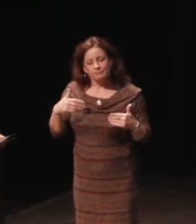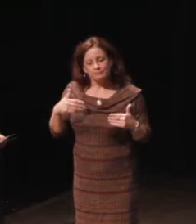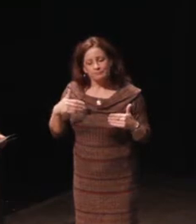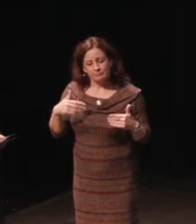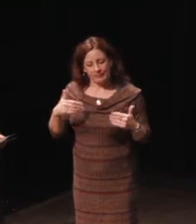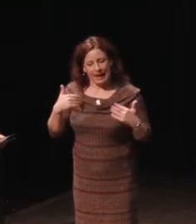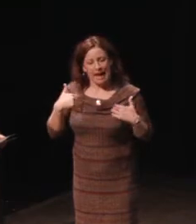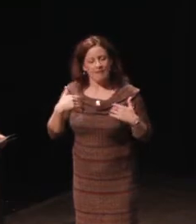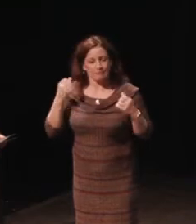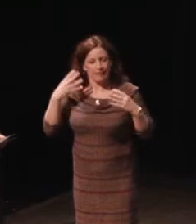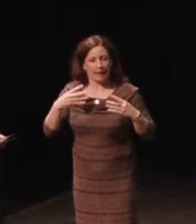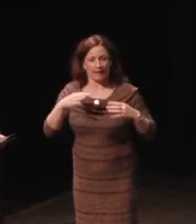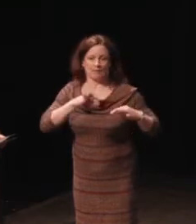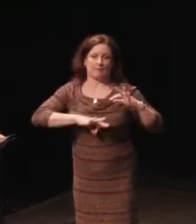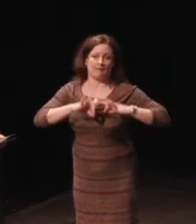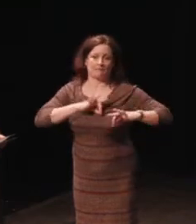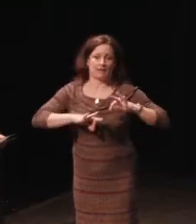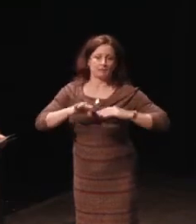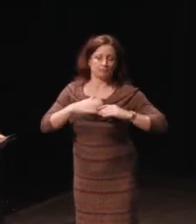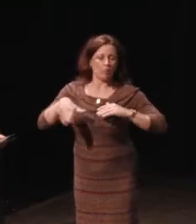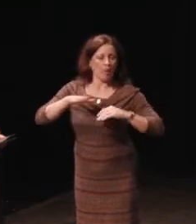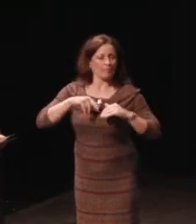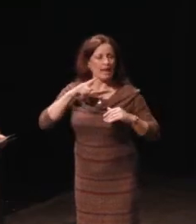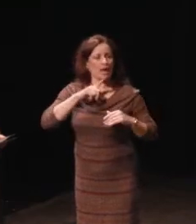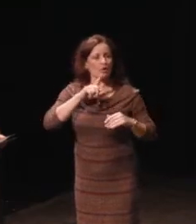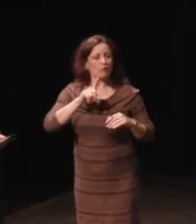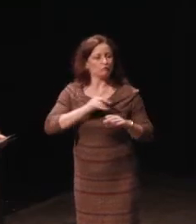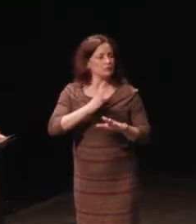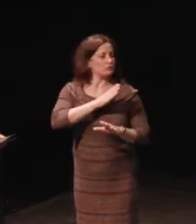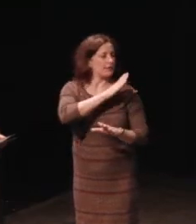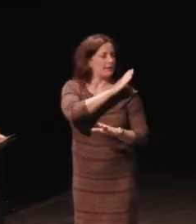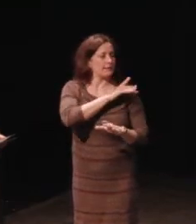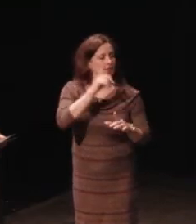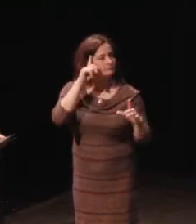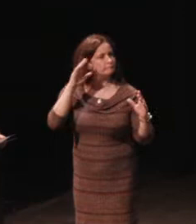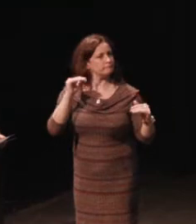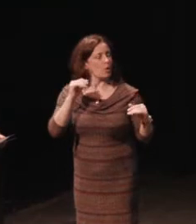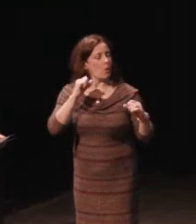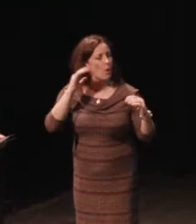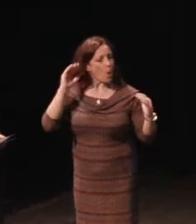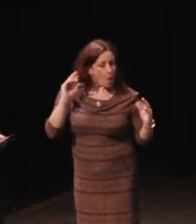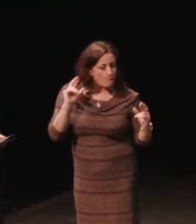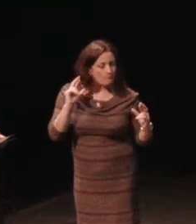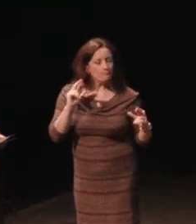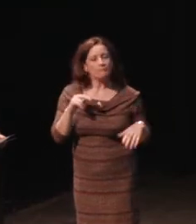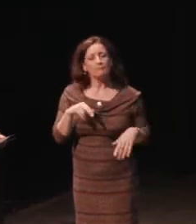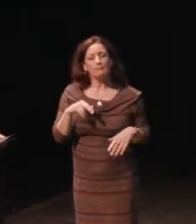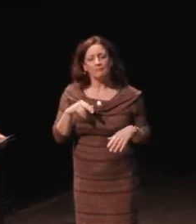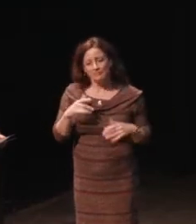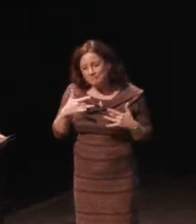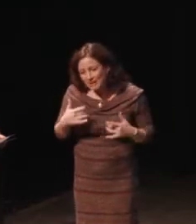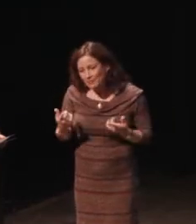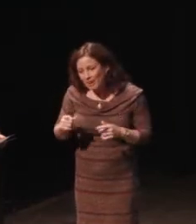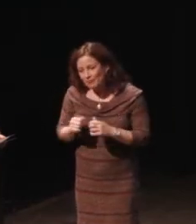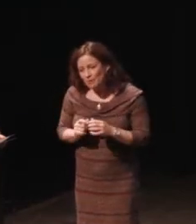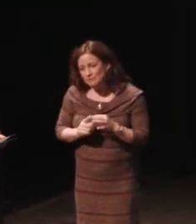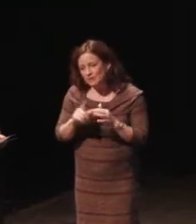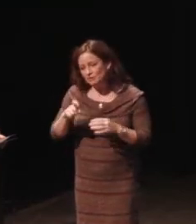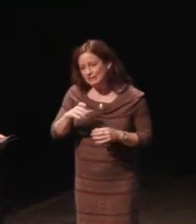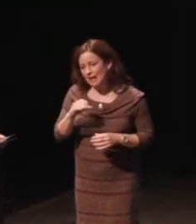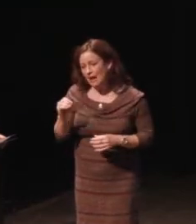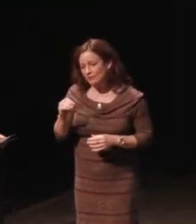benefits beyond what people had originally hoped, of course, as often happens with special needs in